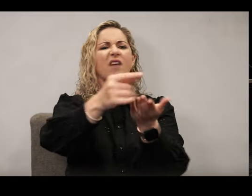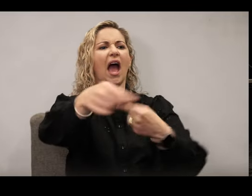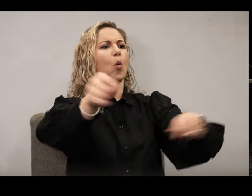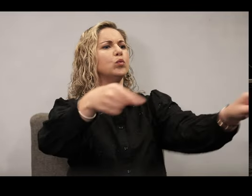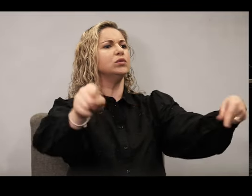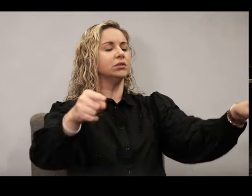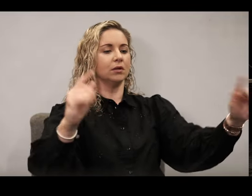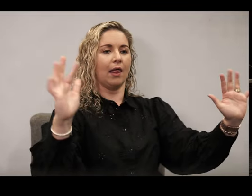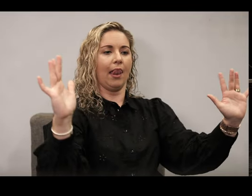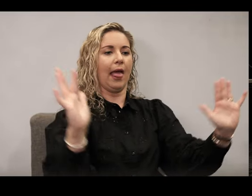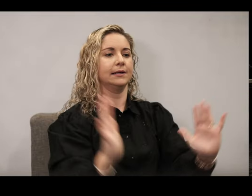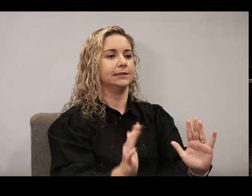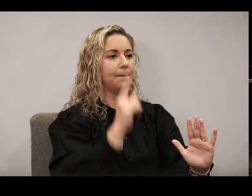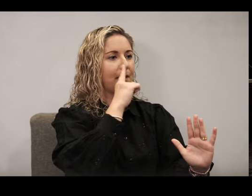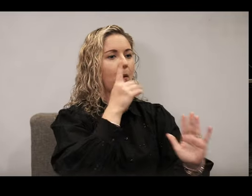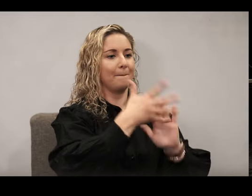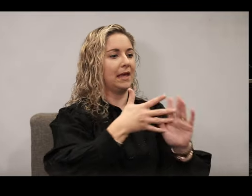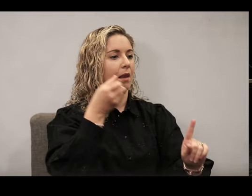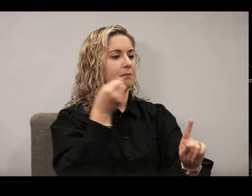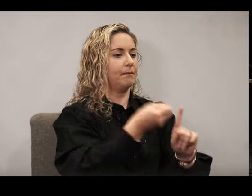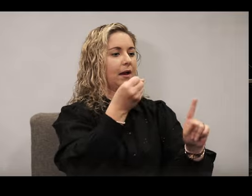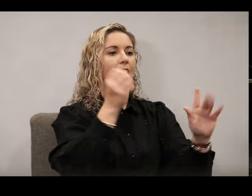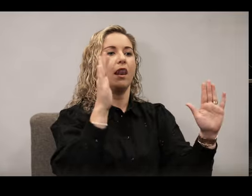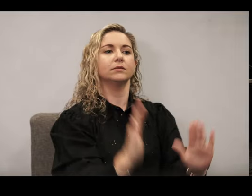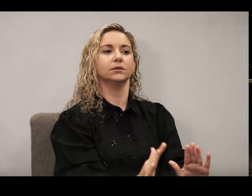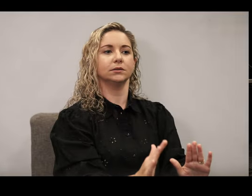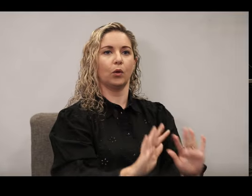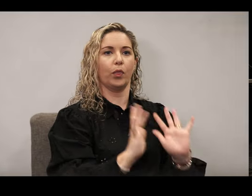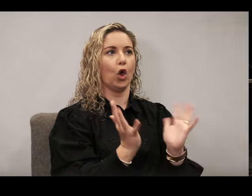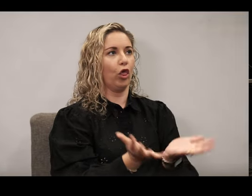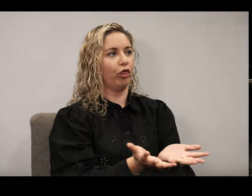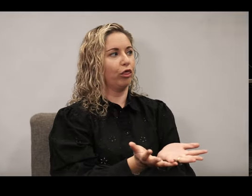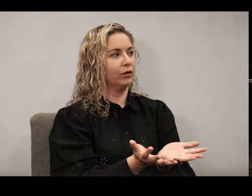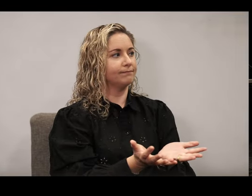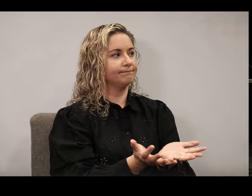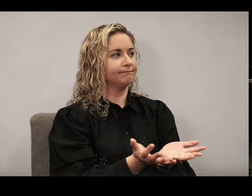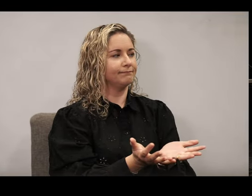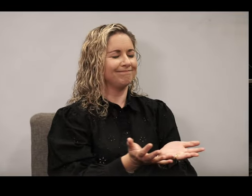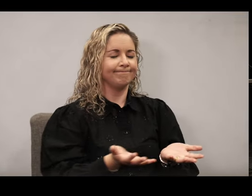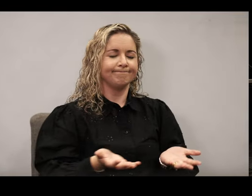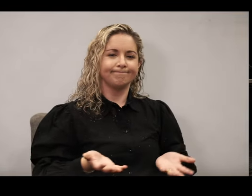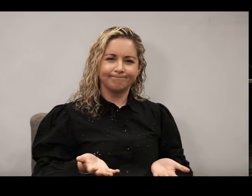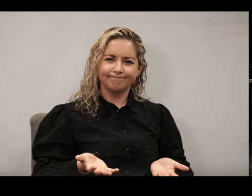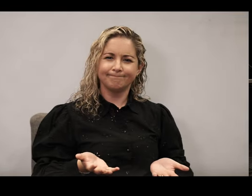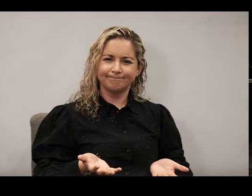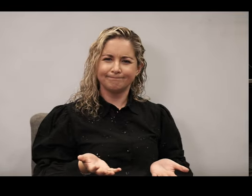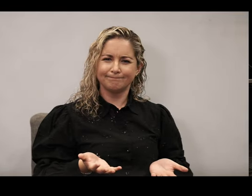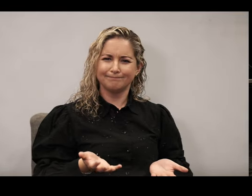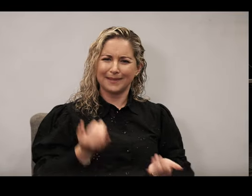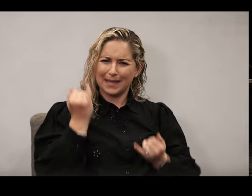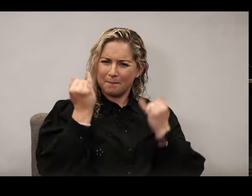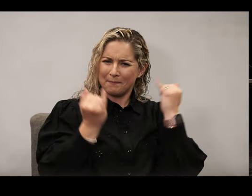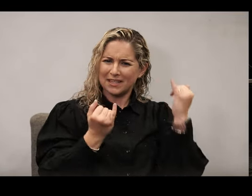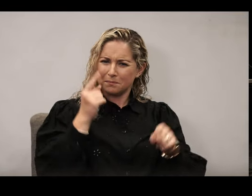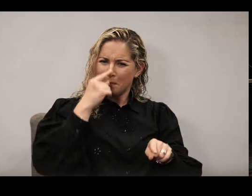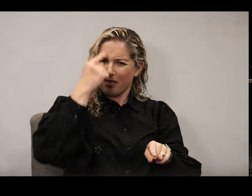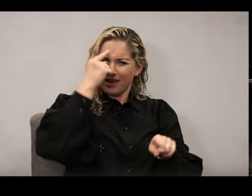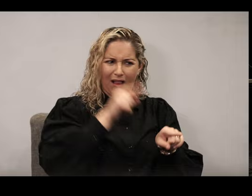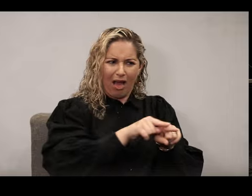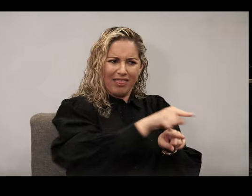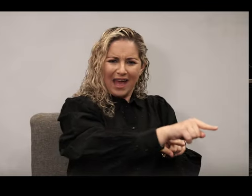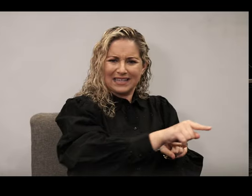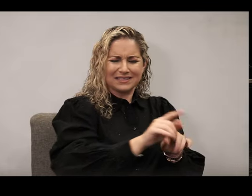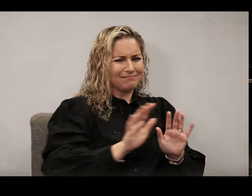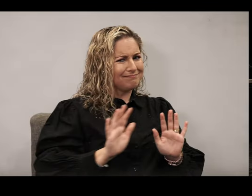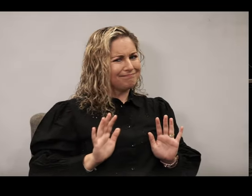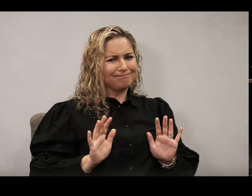the poor and vulnerable. You can only think this way if you live in a society that has deleted the truth that we are created in the image of God.